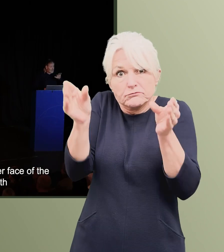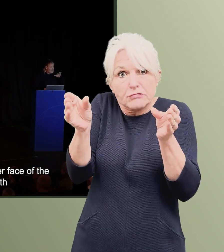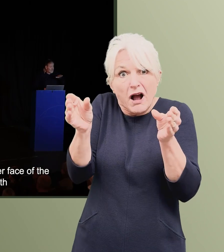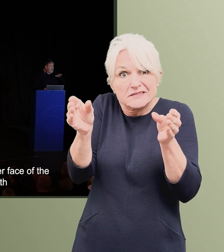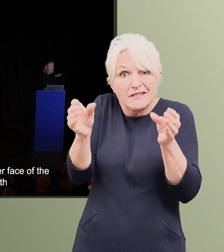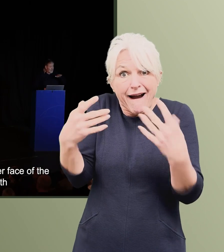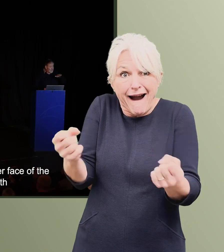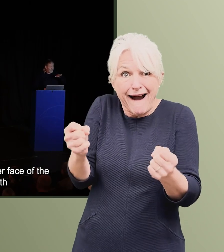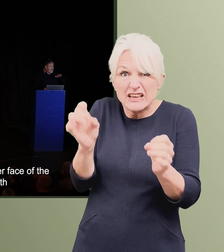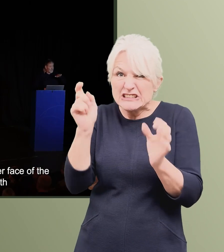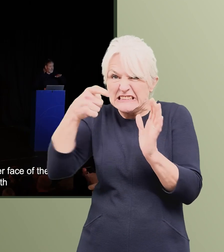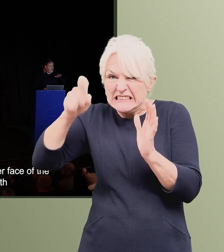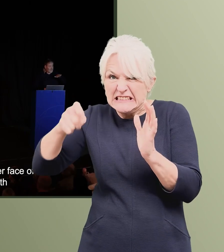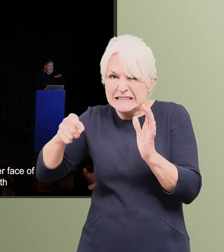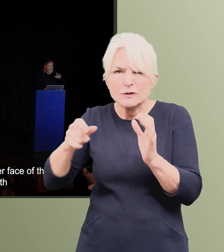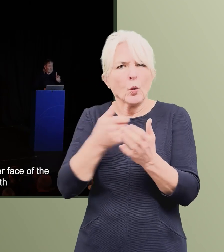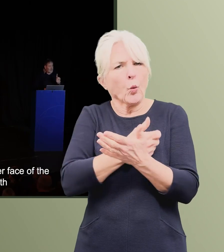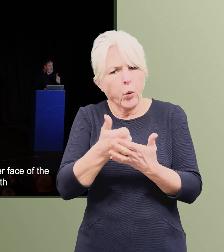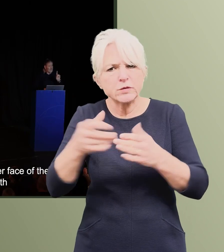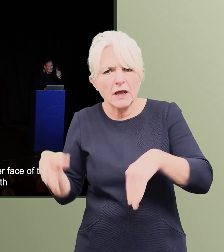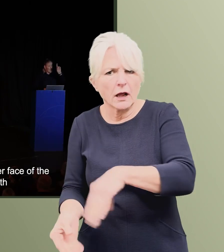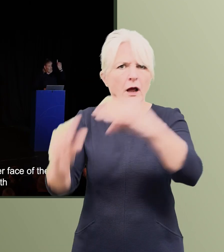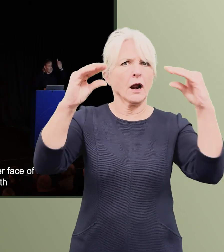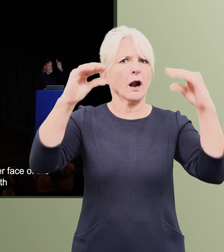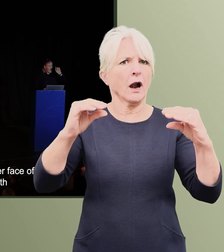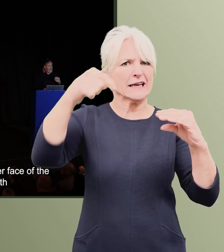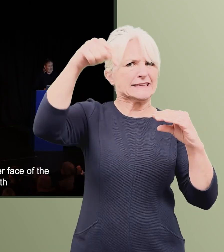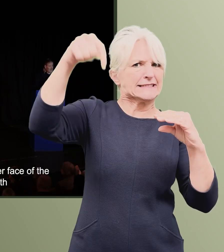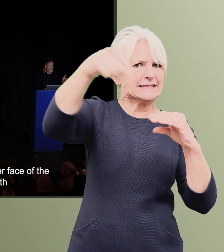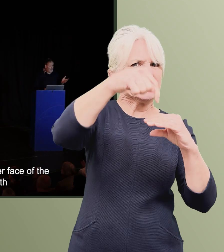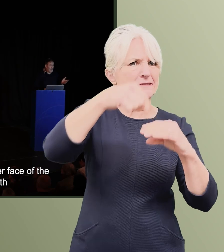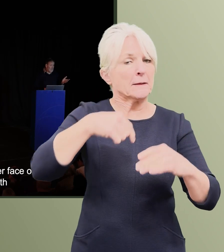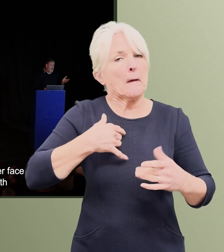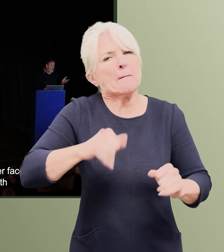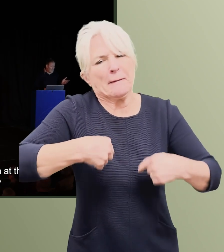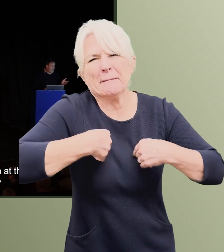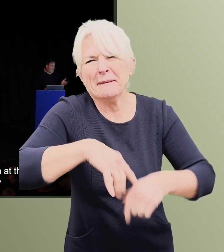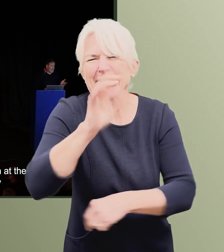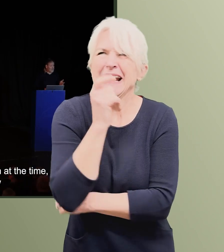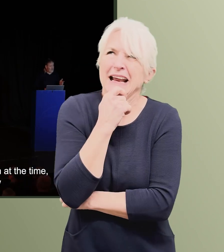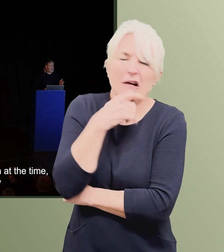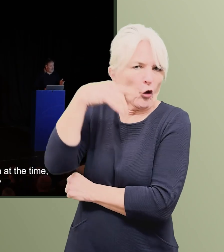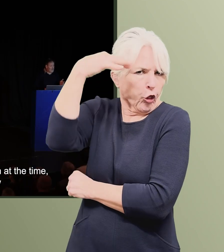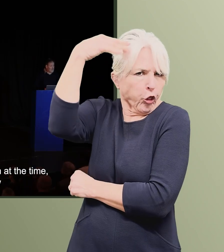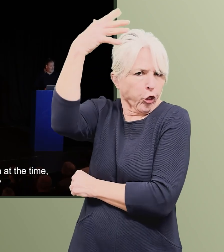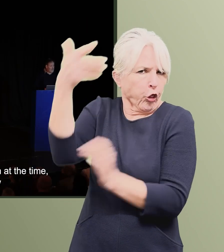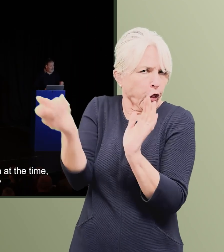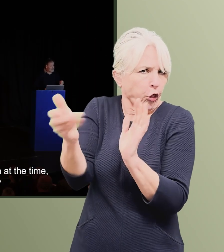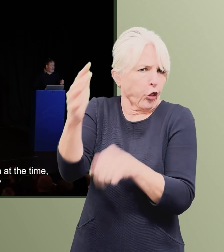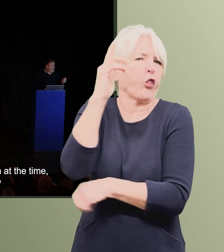uprights. They're usually on the upper face of the capstone facing upwards. So me with my sort of, I suppose